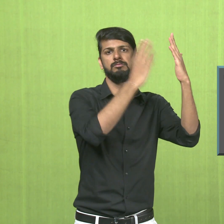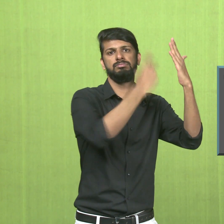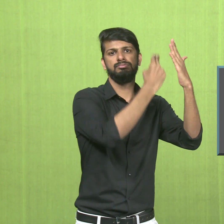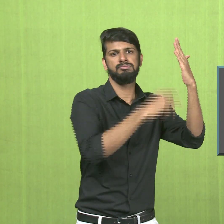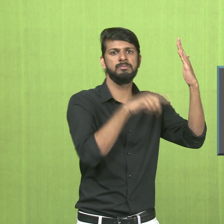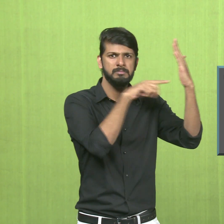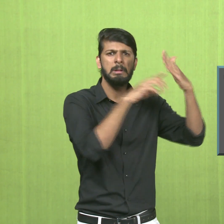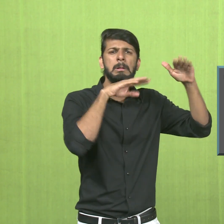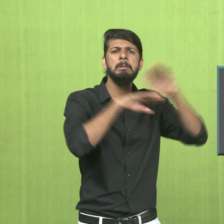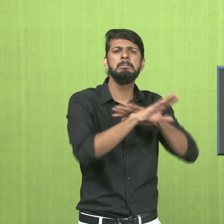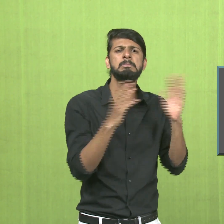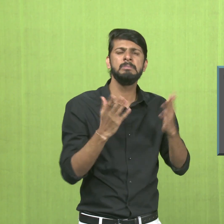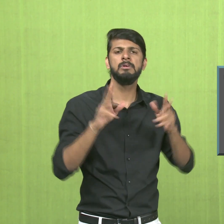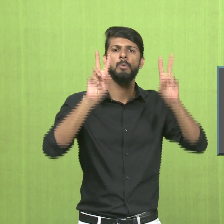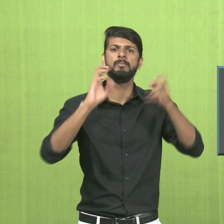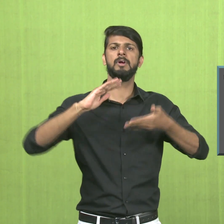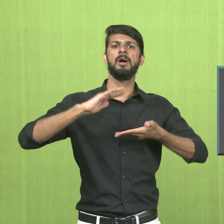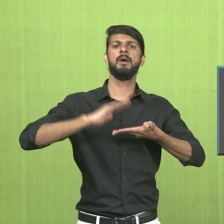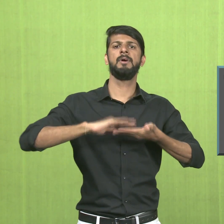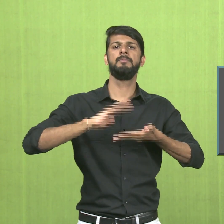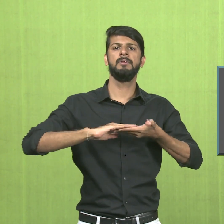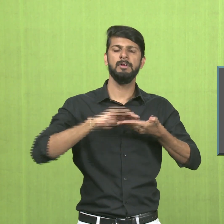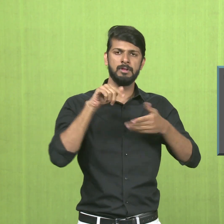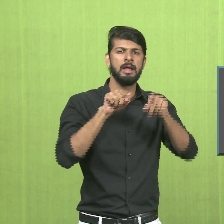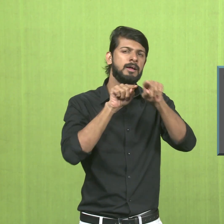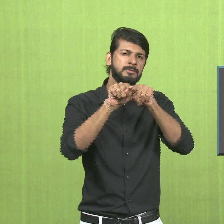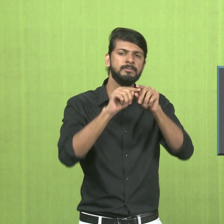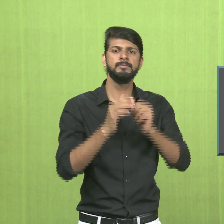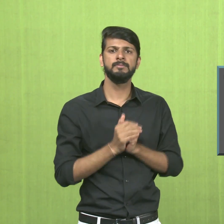on the mud wall of the kohbar,